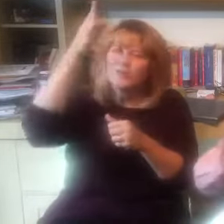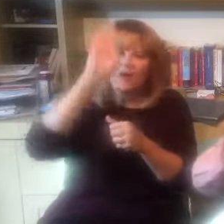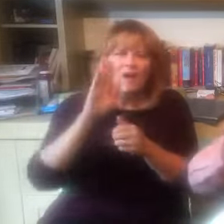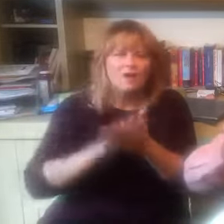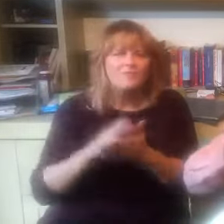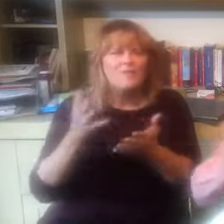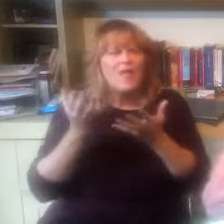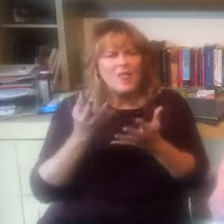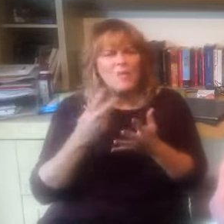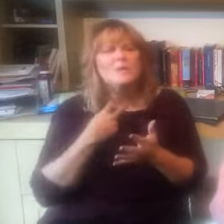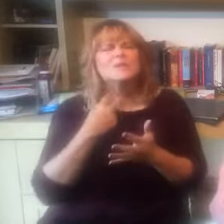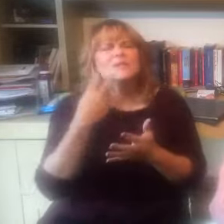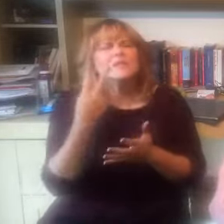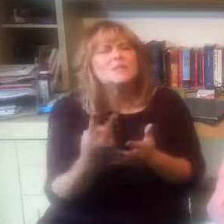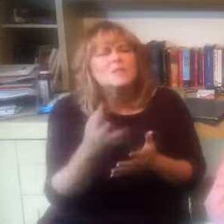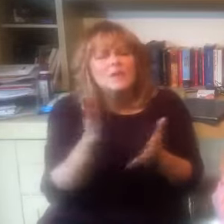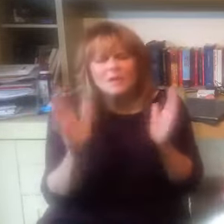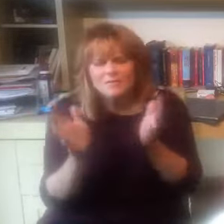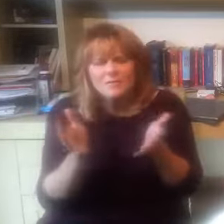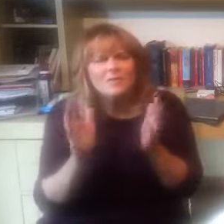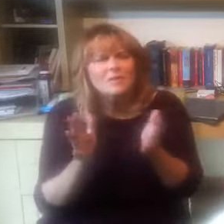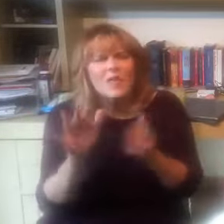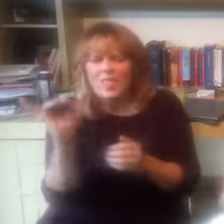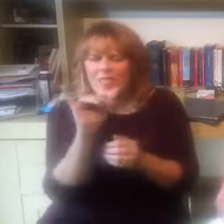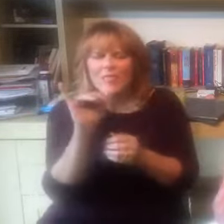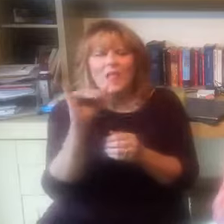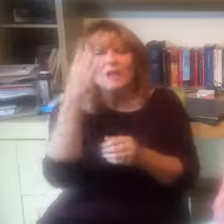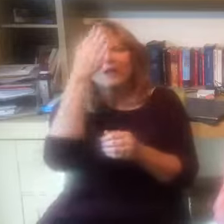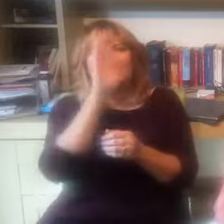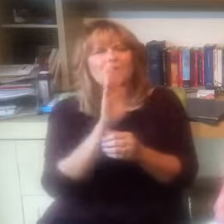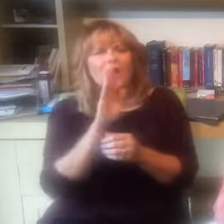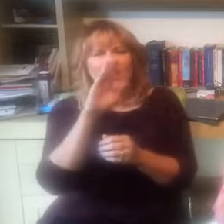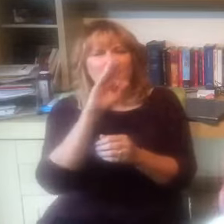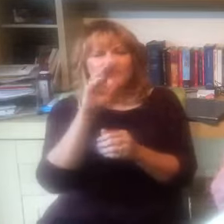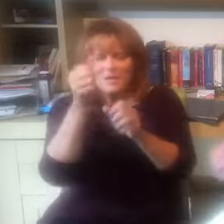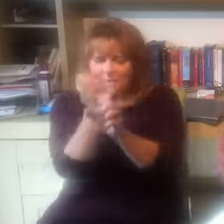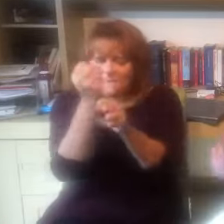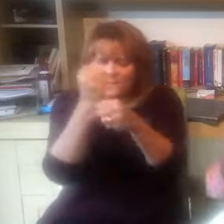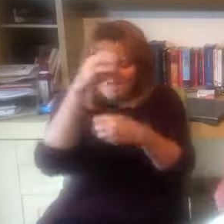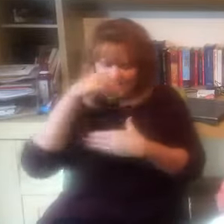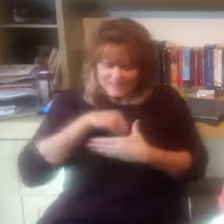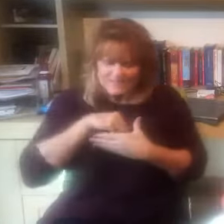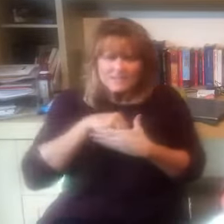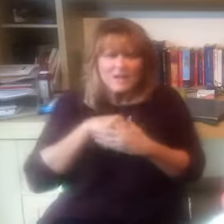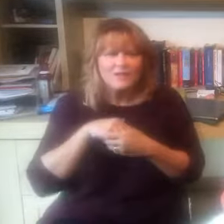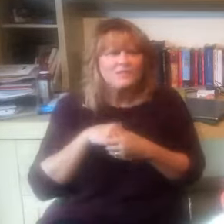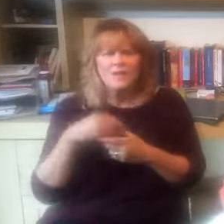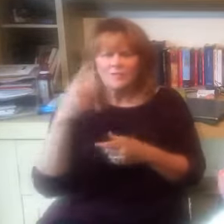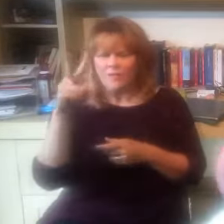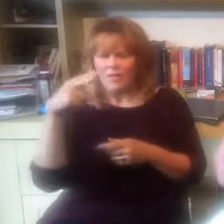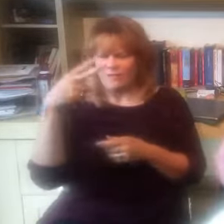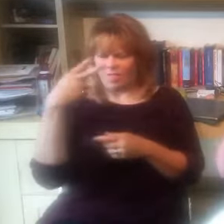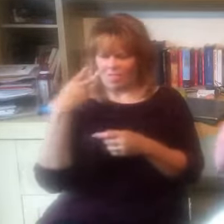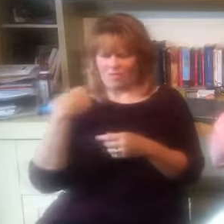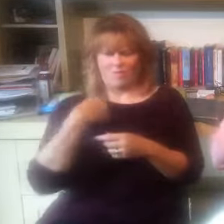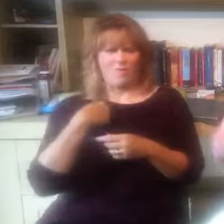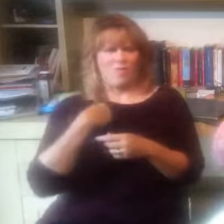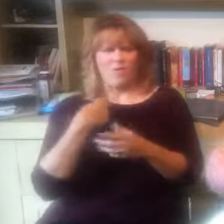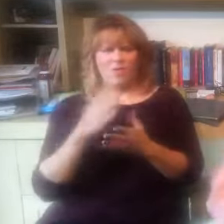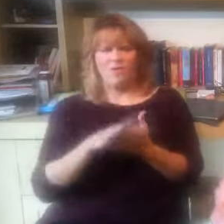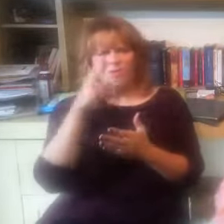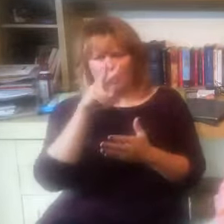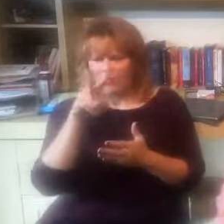to speak to the likeness of God to be produced in you. That you don't have to look to Bill Kinison. You don't have